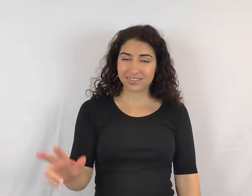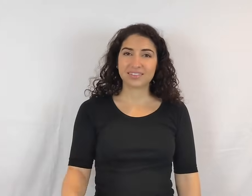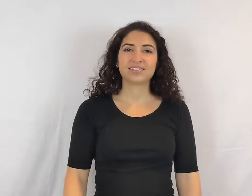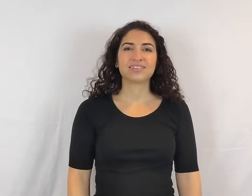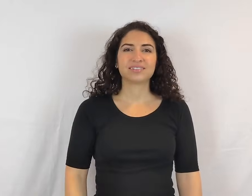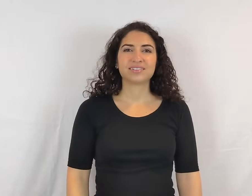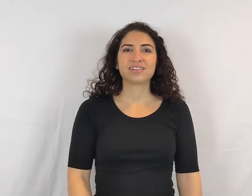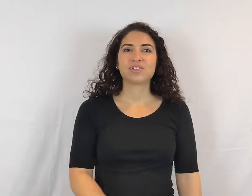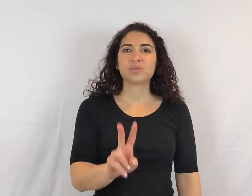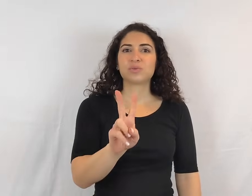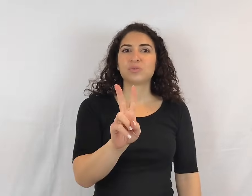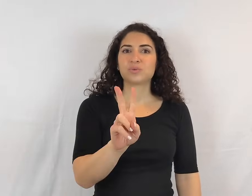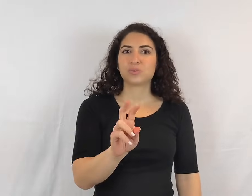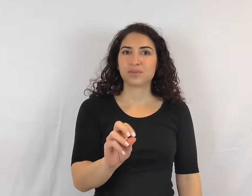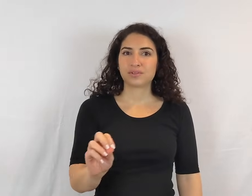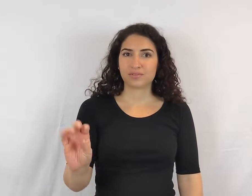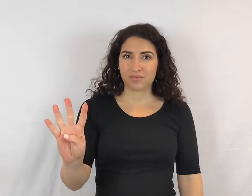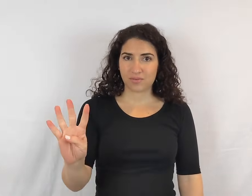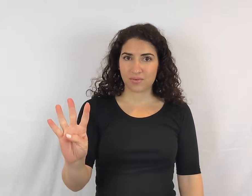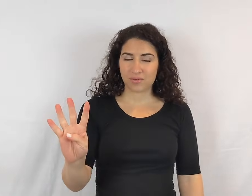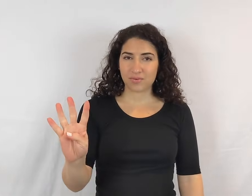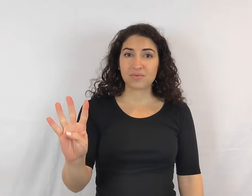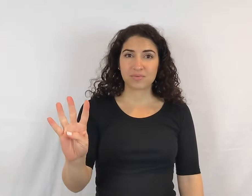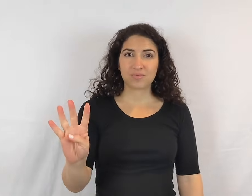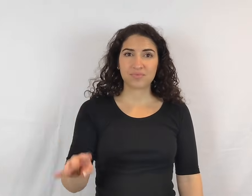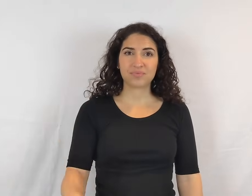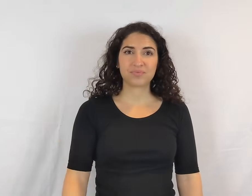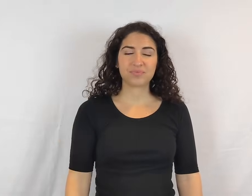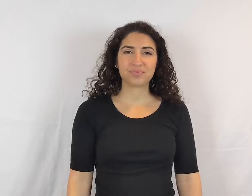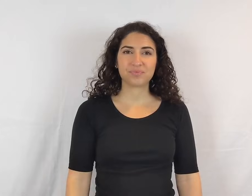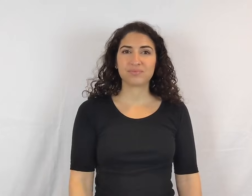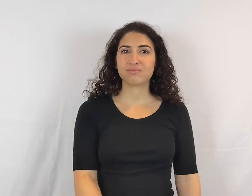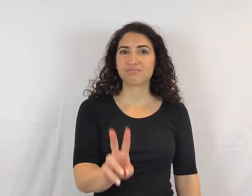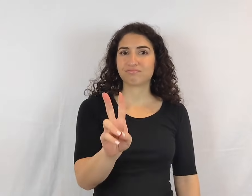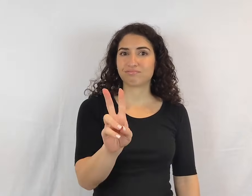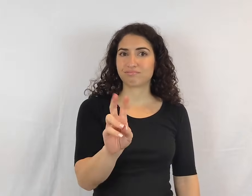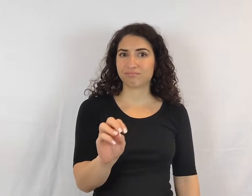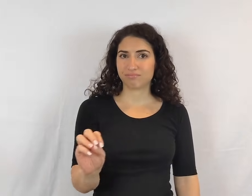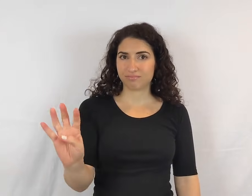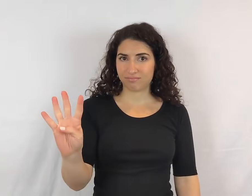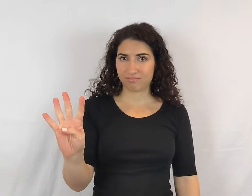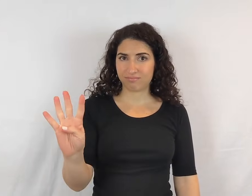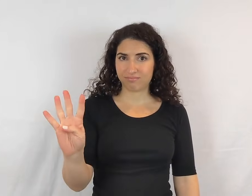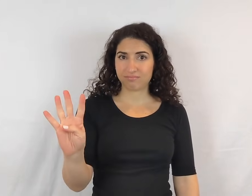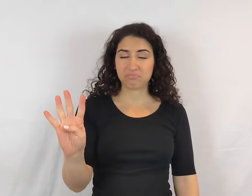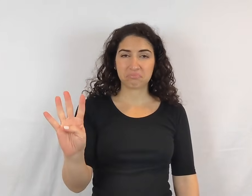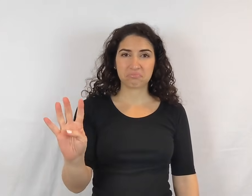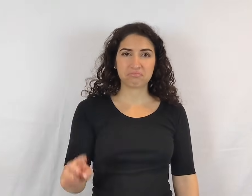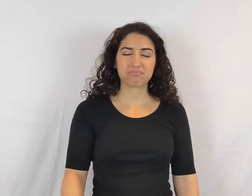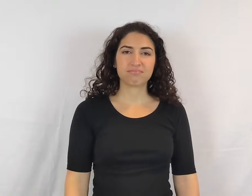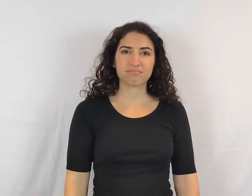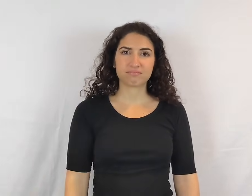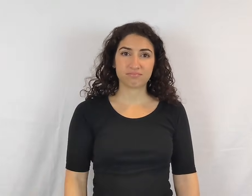2003. 2004. 2004.